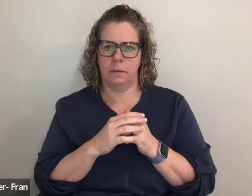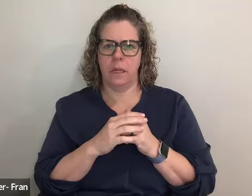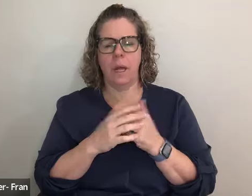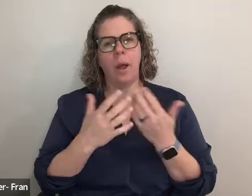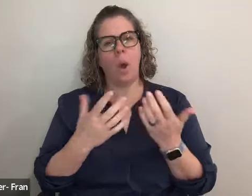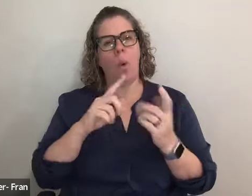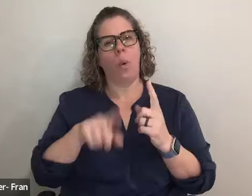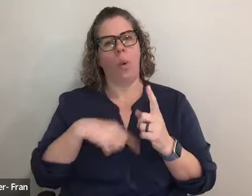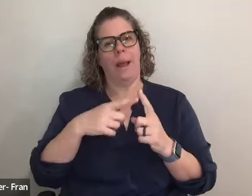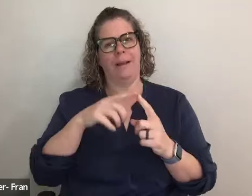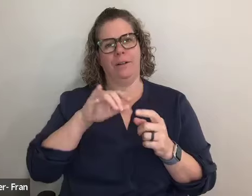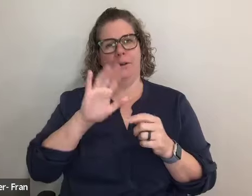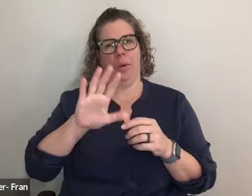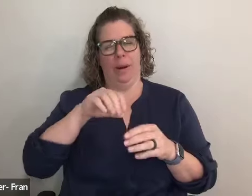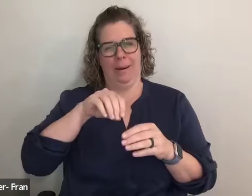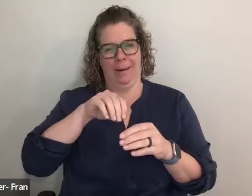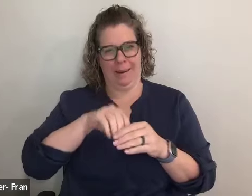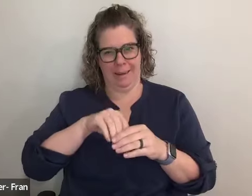your resiliency zone.